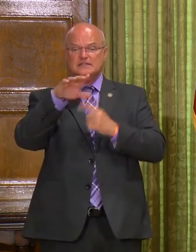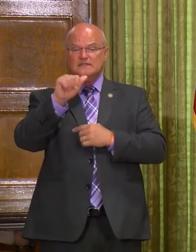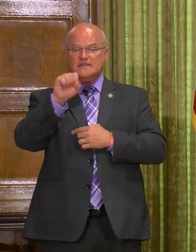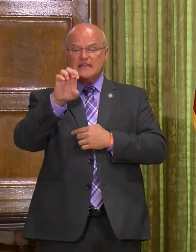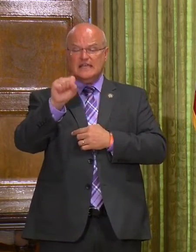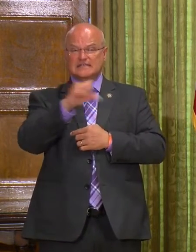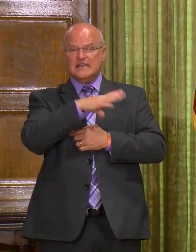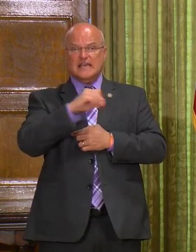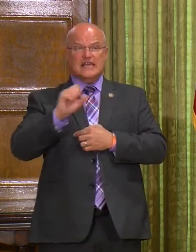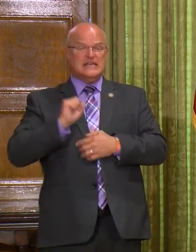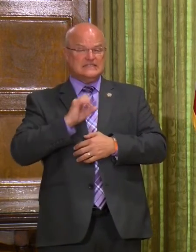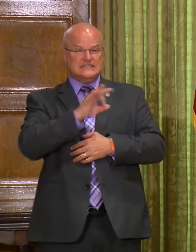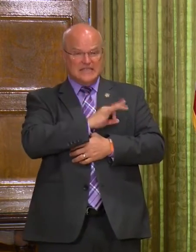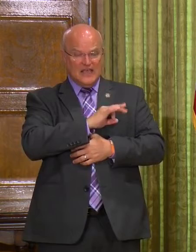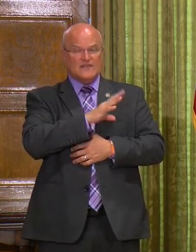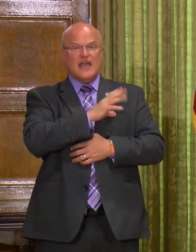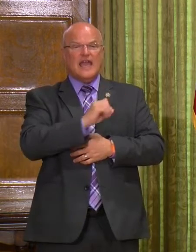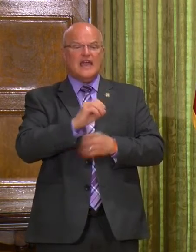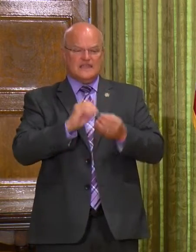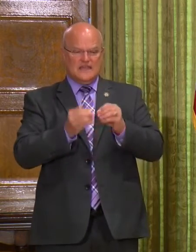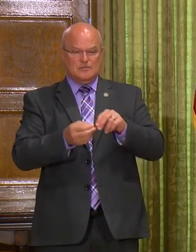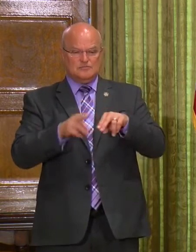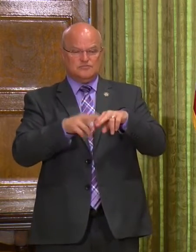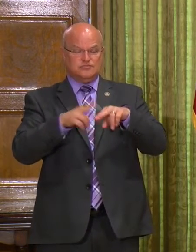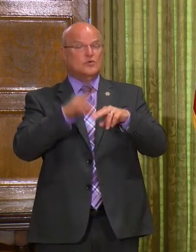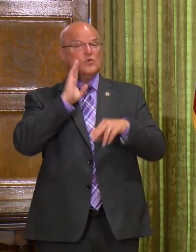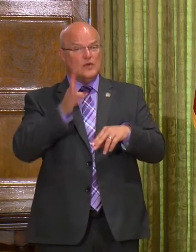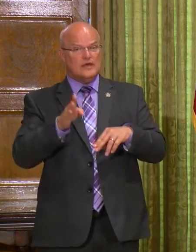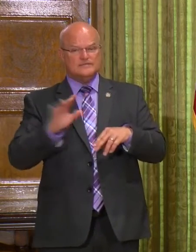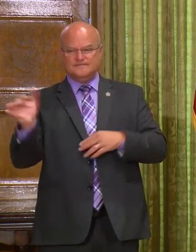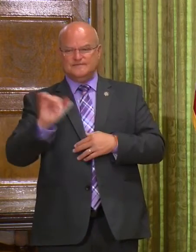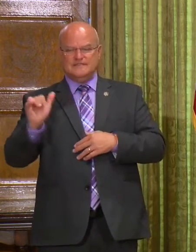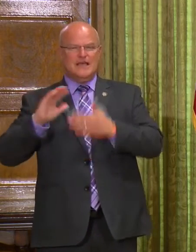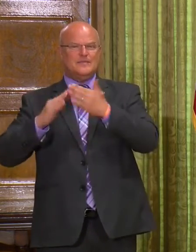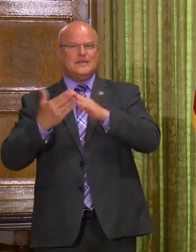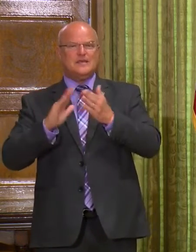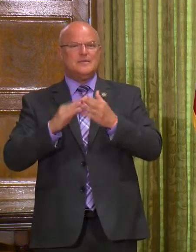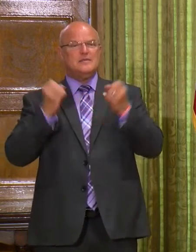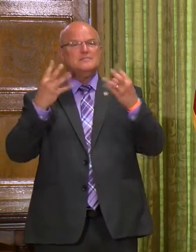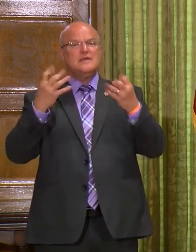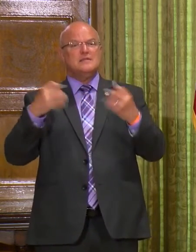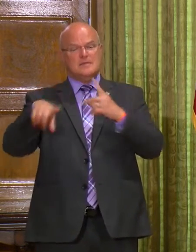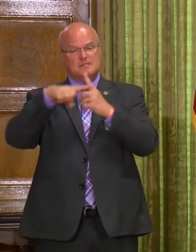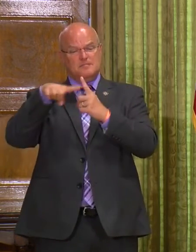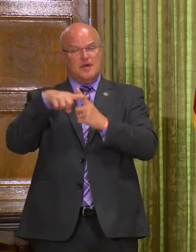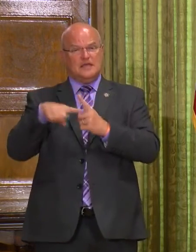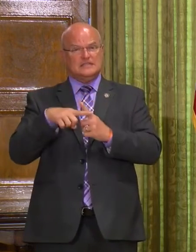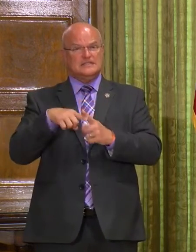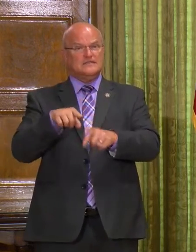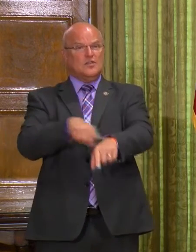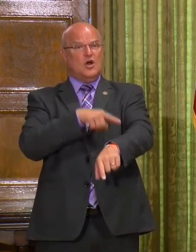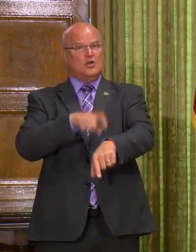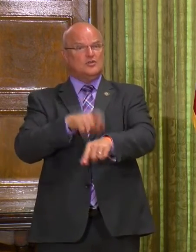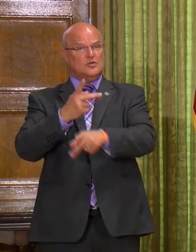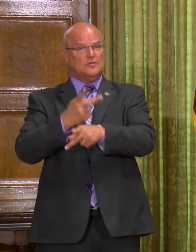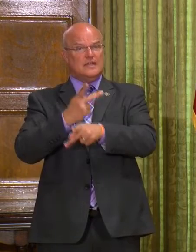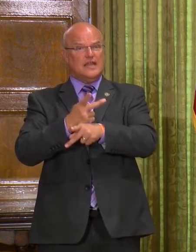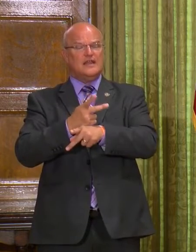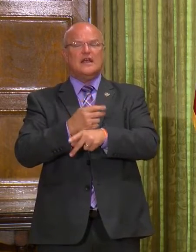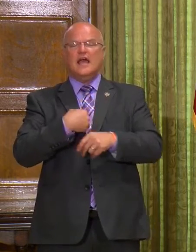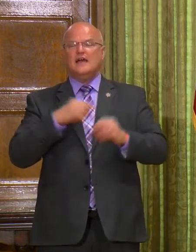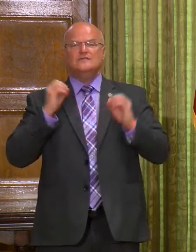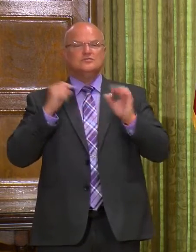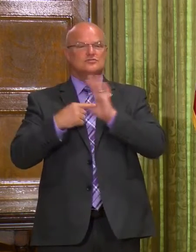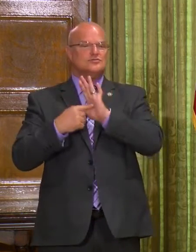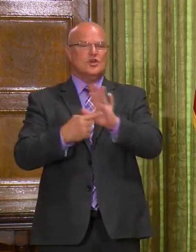staff, and it will cause our numbers to rise. Just like out in the community, a large number of positive cases in long-term care have been